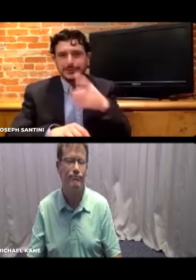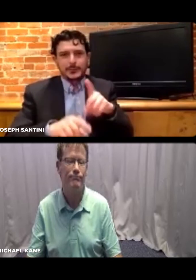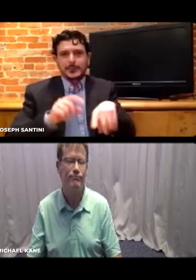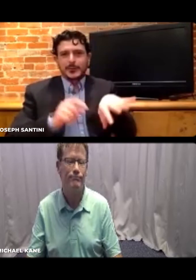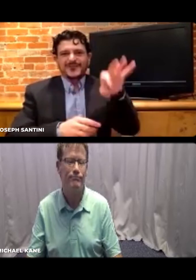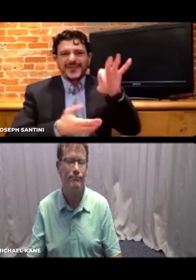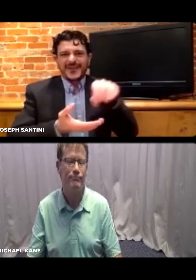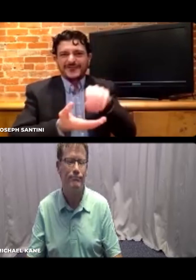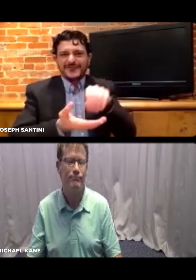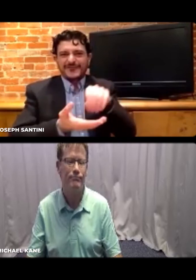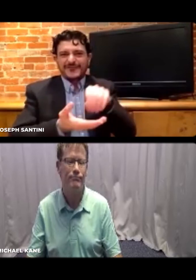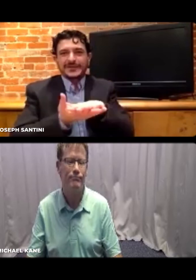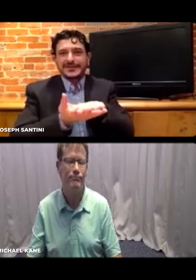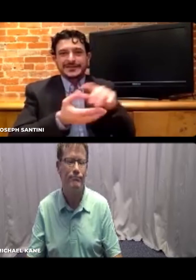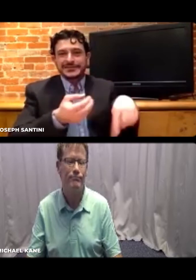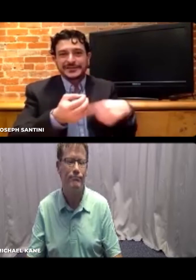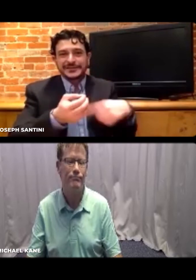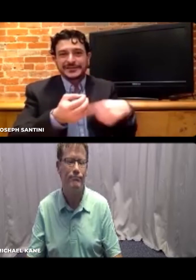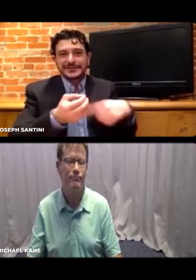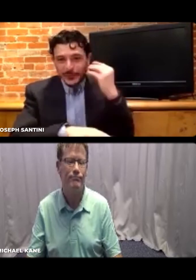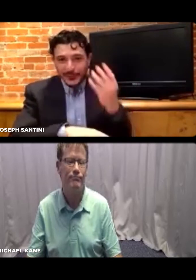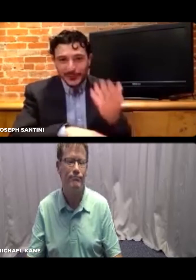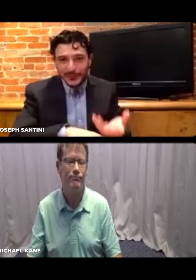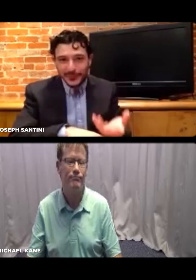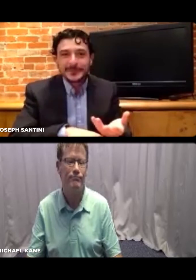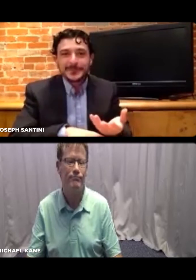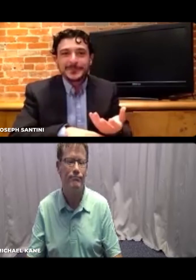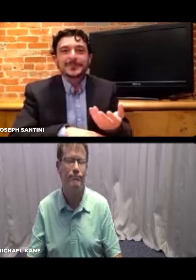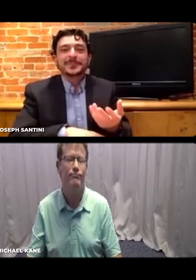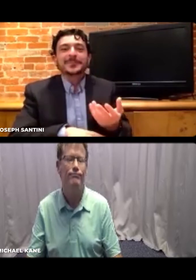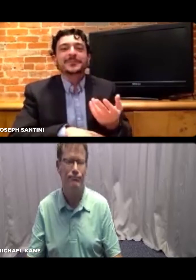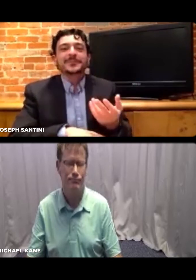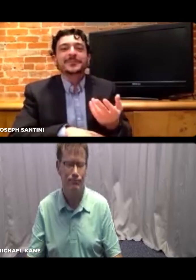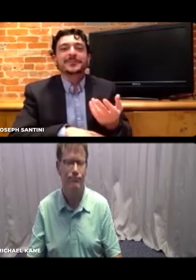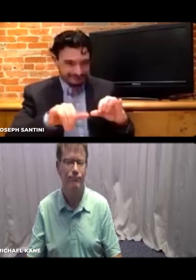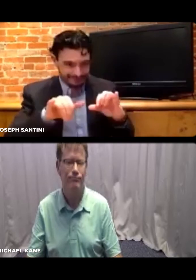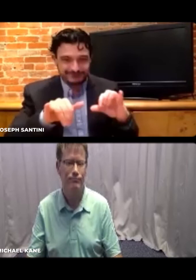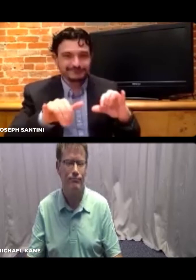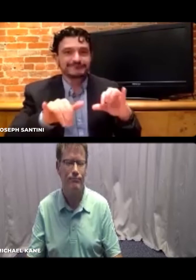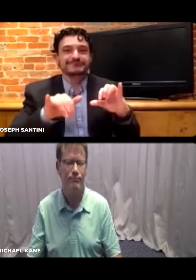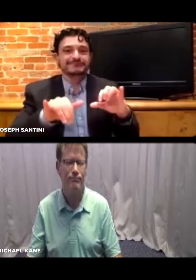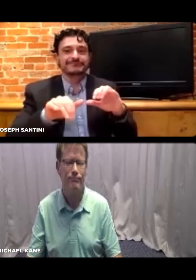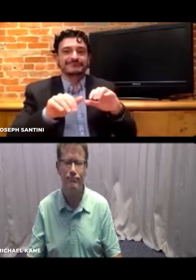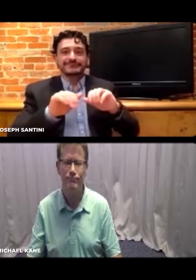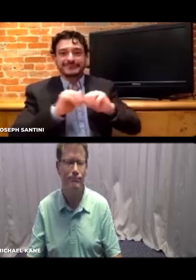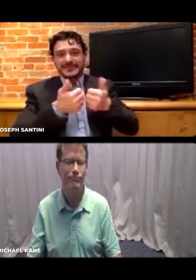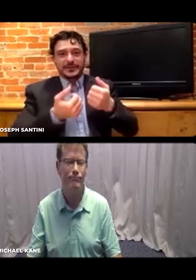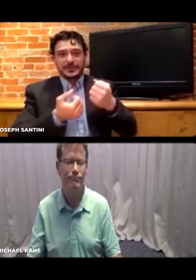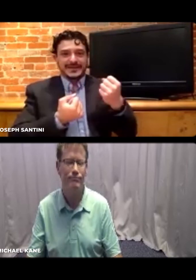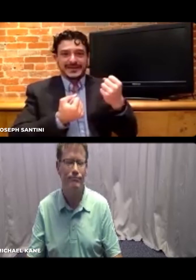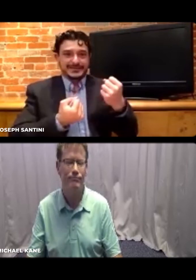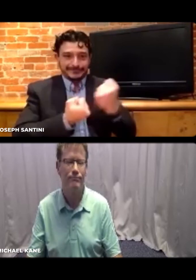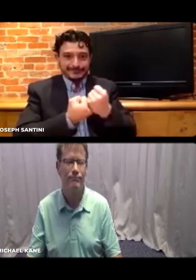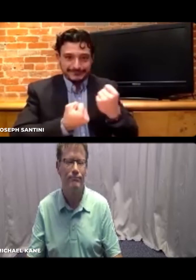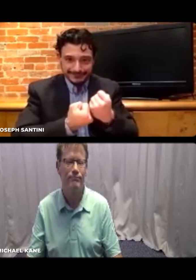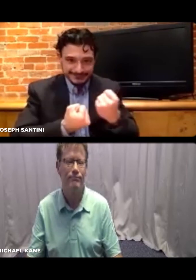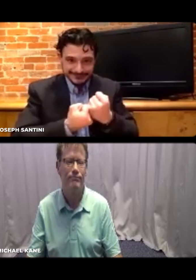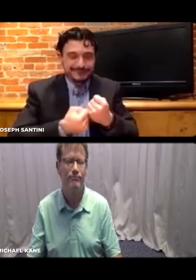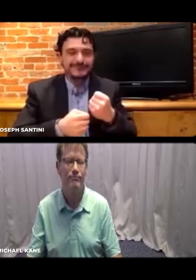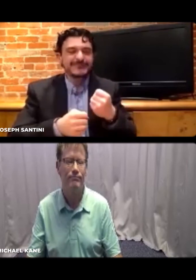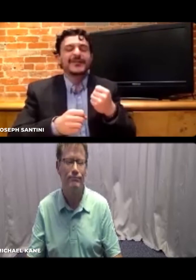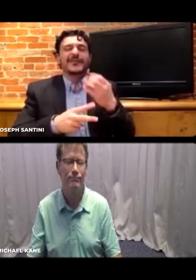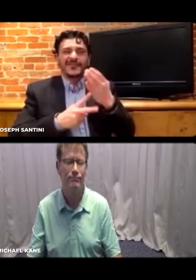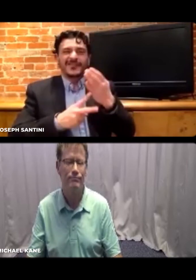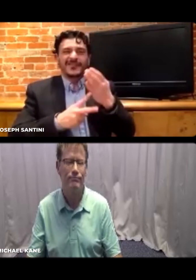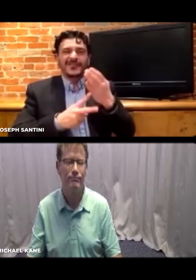we couldn't find any of the documentation on her ownership. So we weren't sure how to support that.